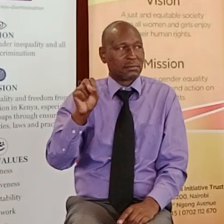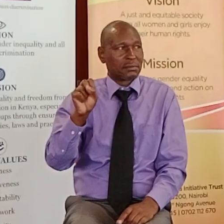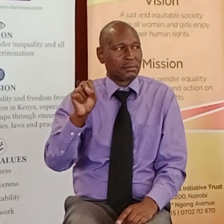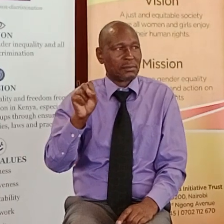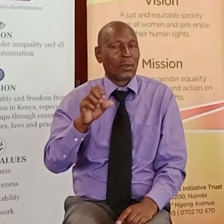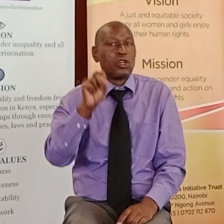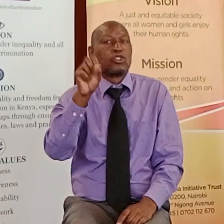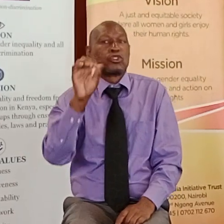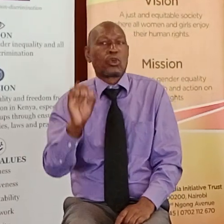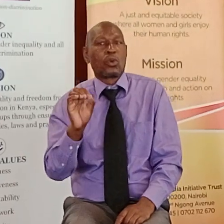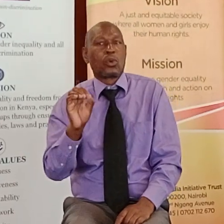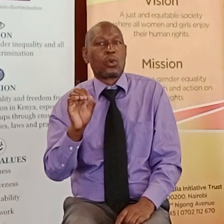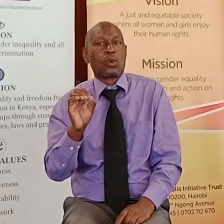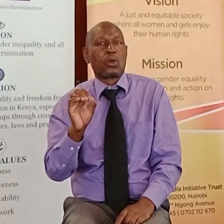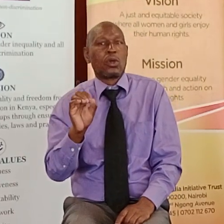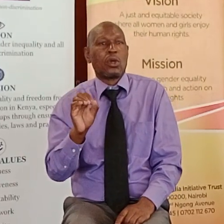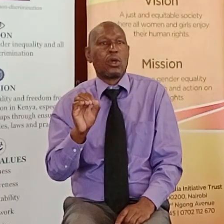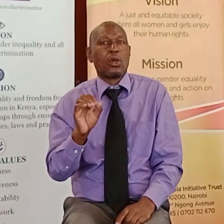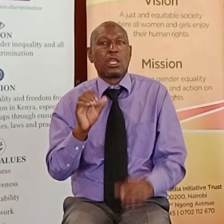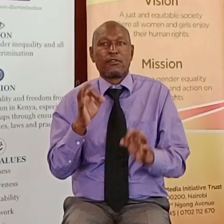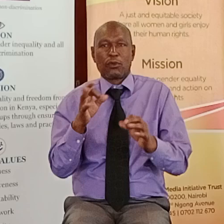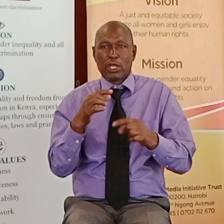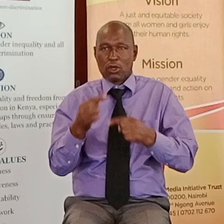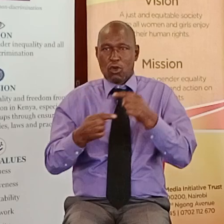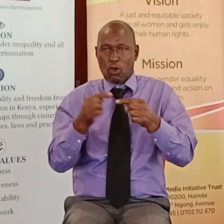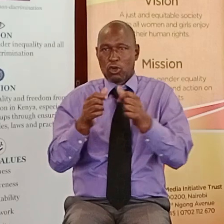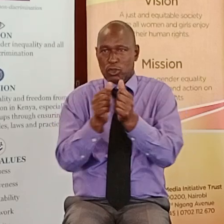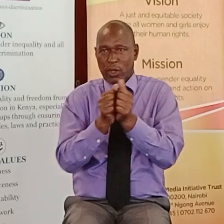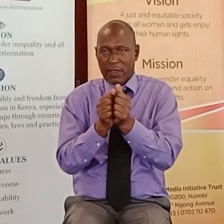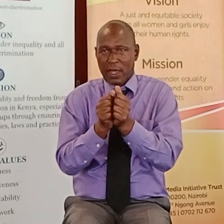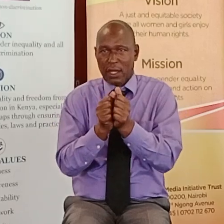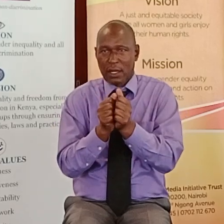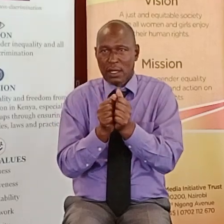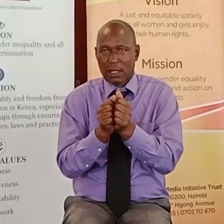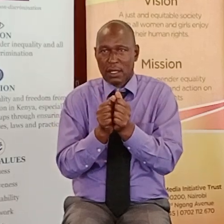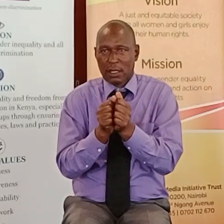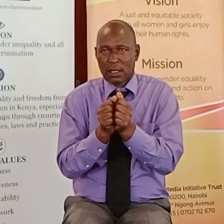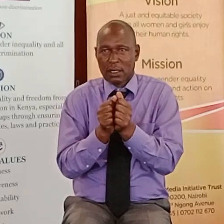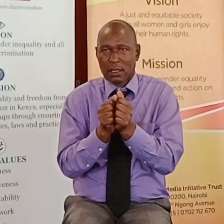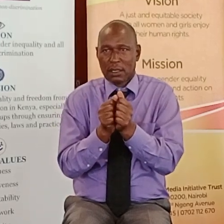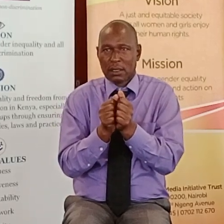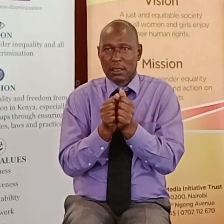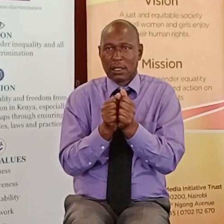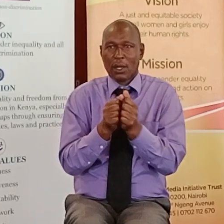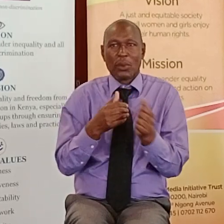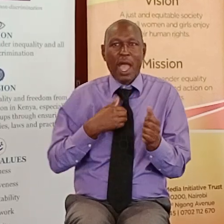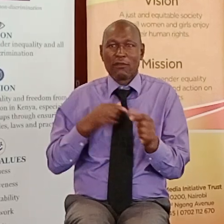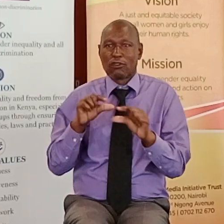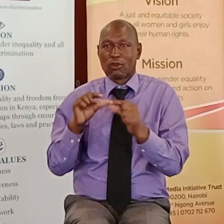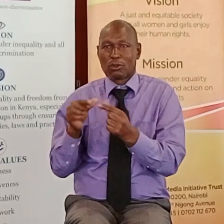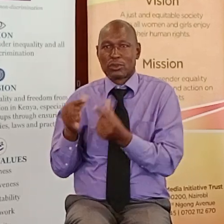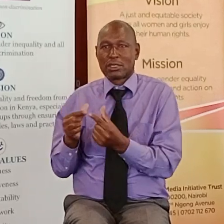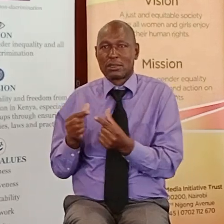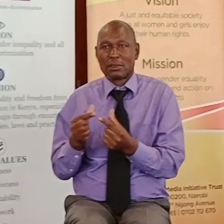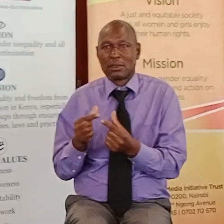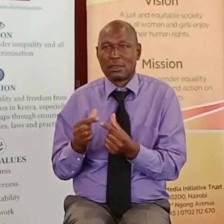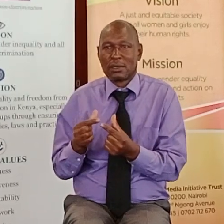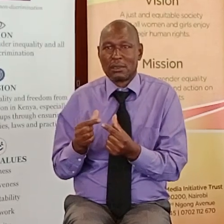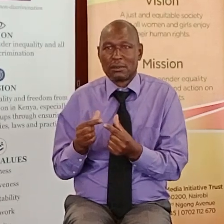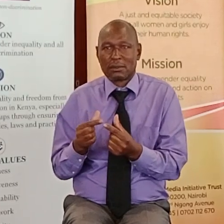So it brought together negotiators of different thematic areas in the climate agenda from, I